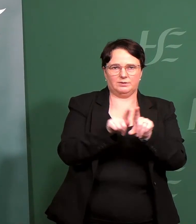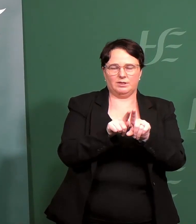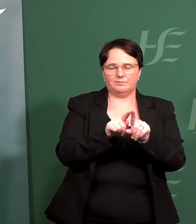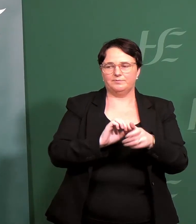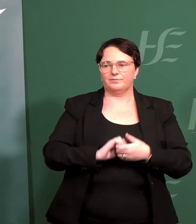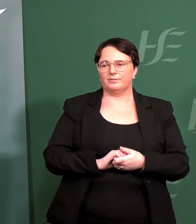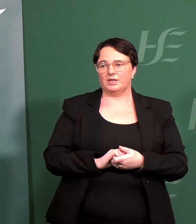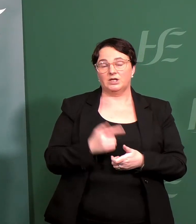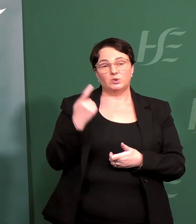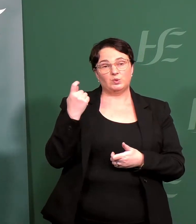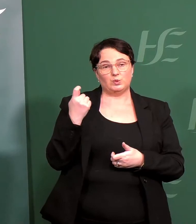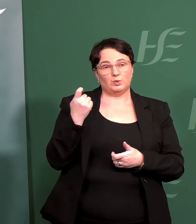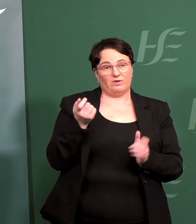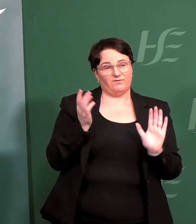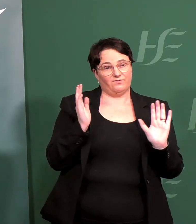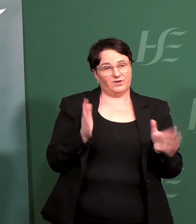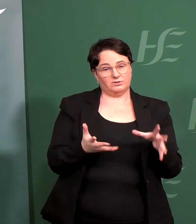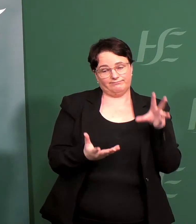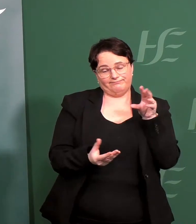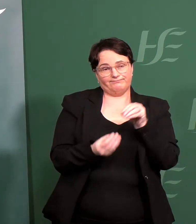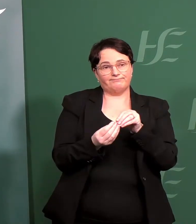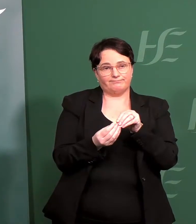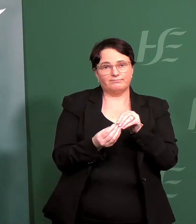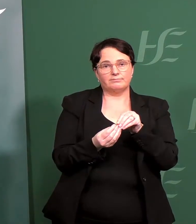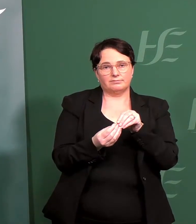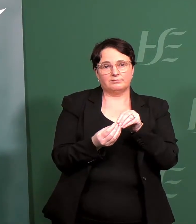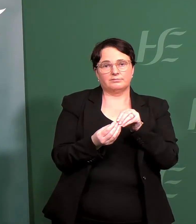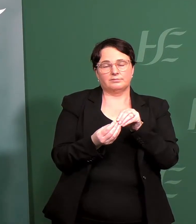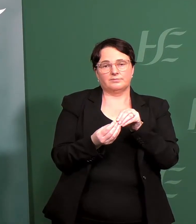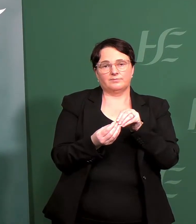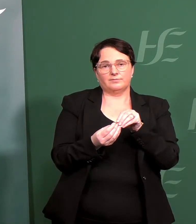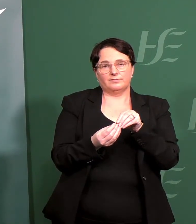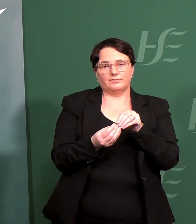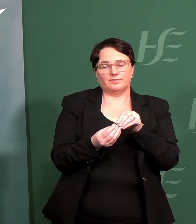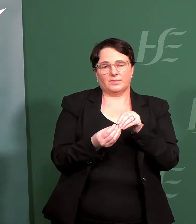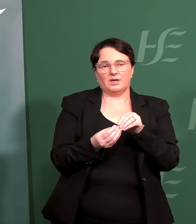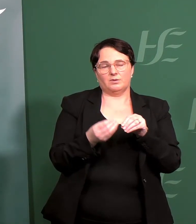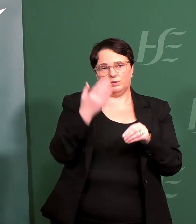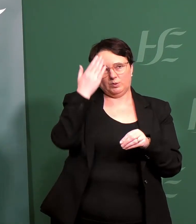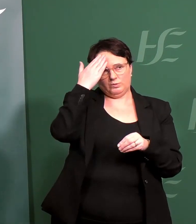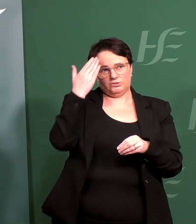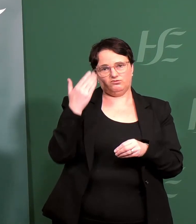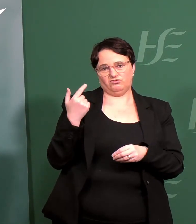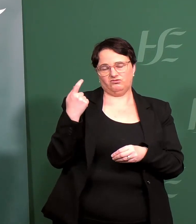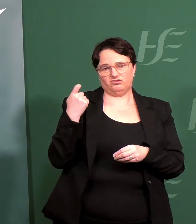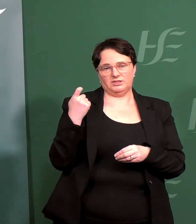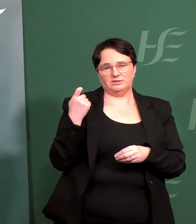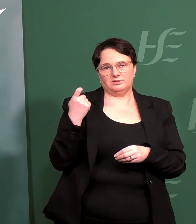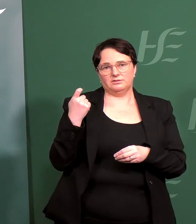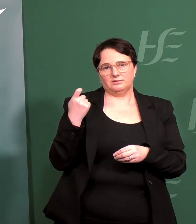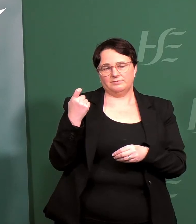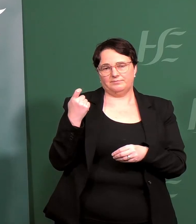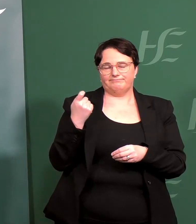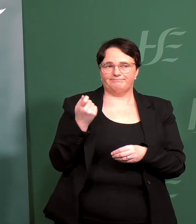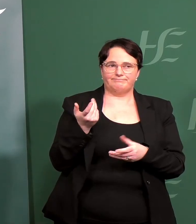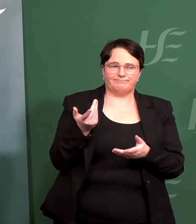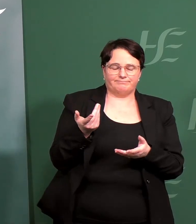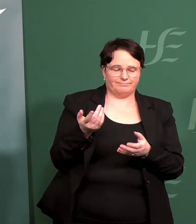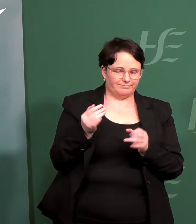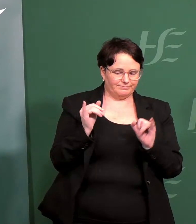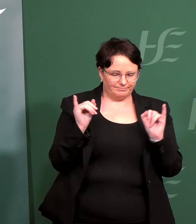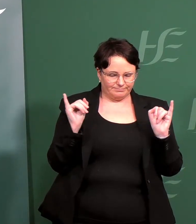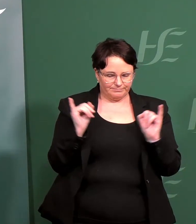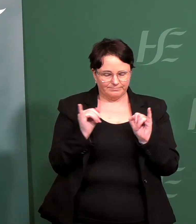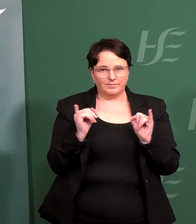Just want to finally close in relation to the obviously most recent very tragic issue we're